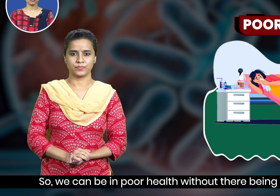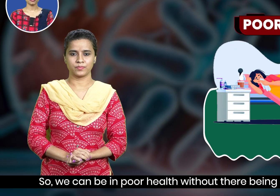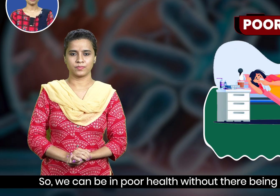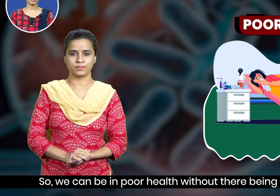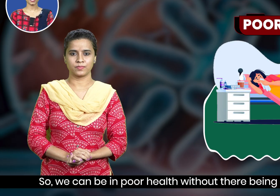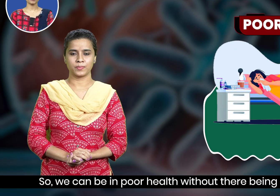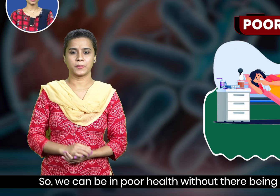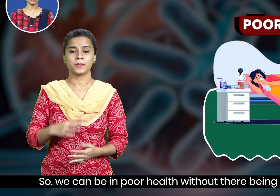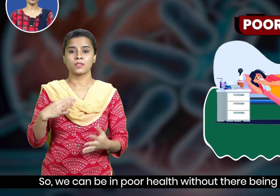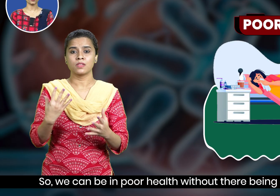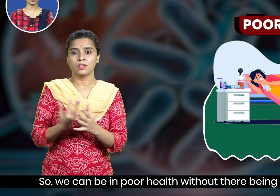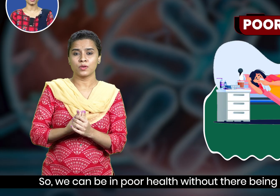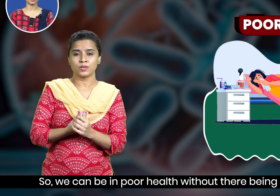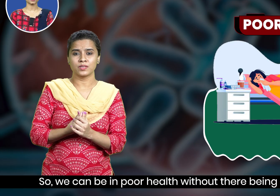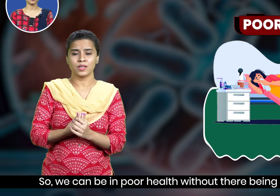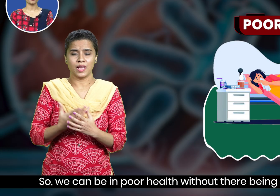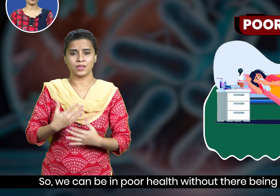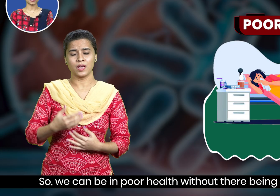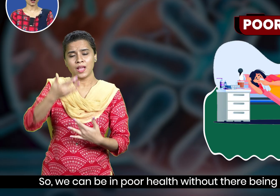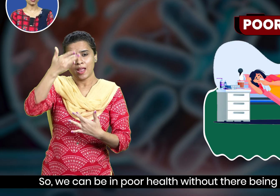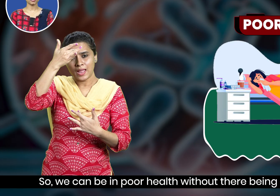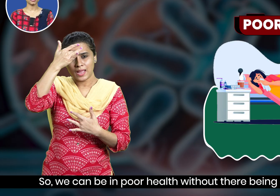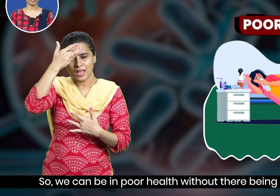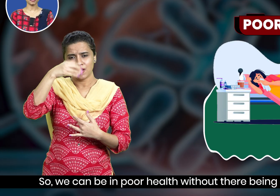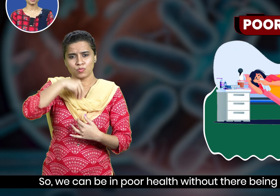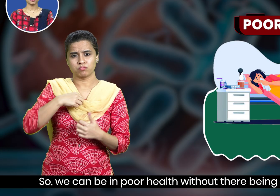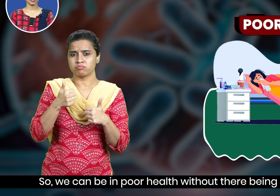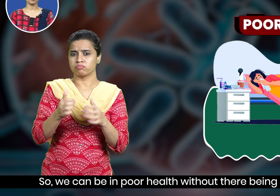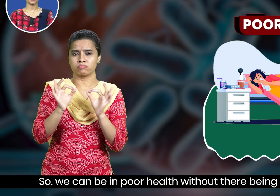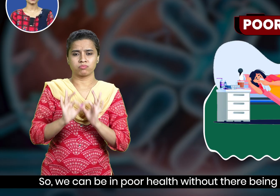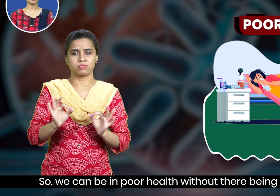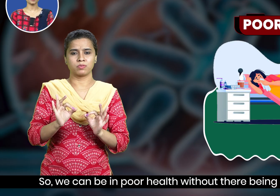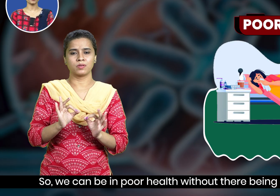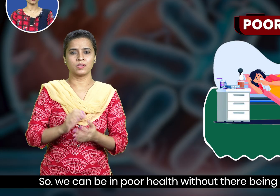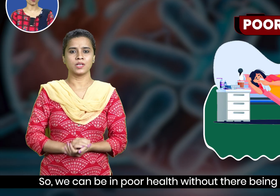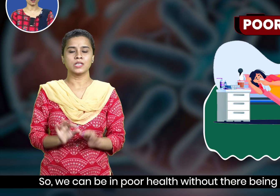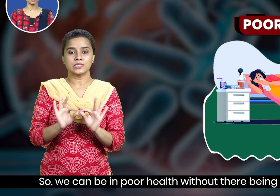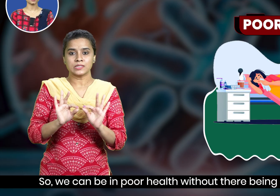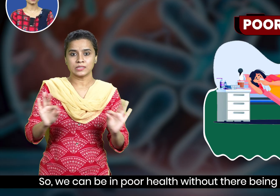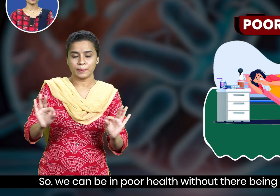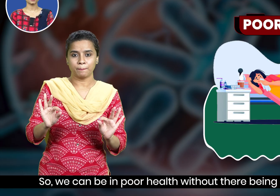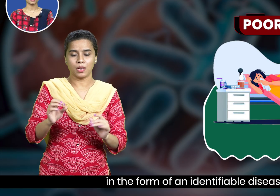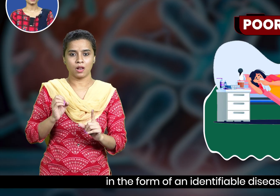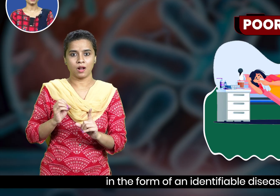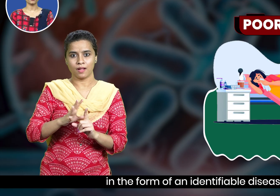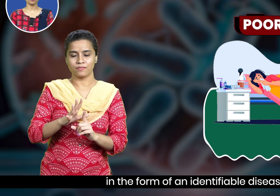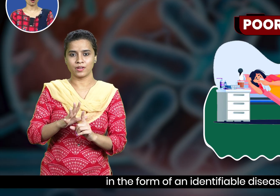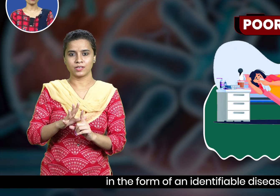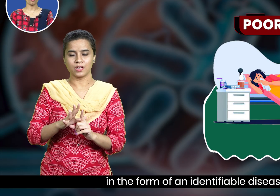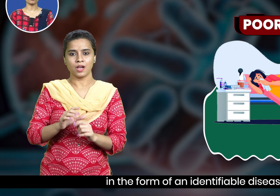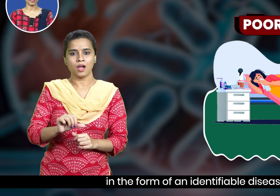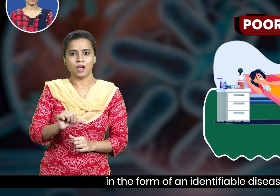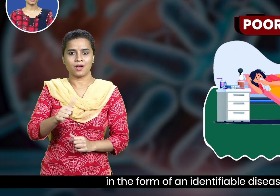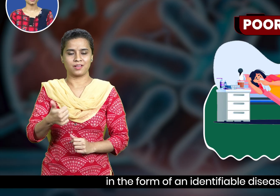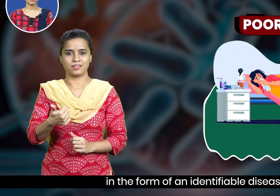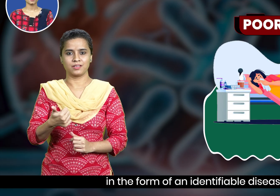So, we can be in poor health without there being a simple cause in the form